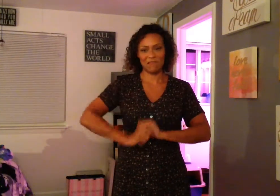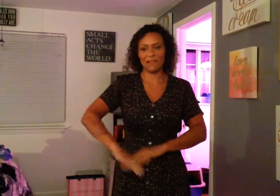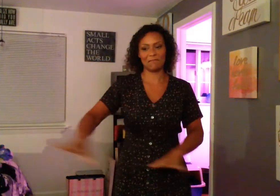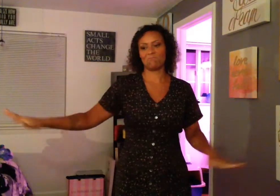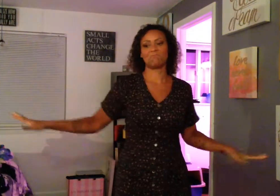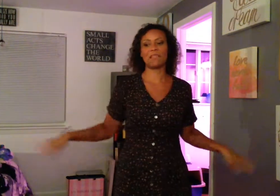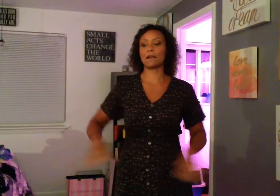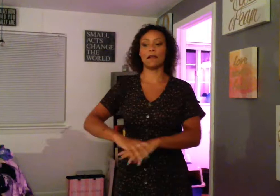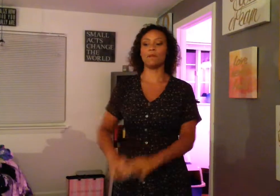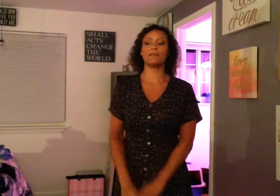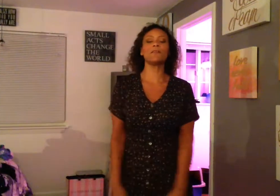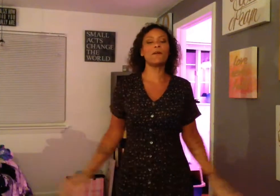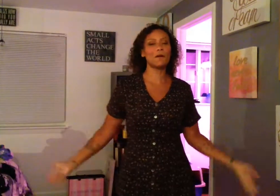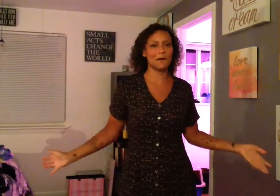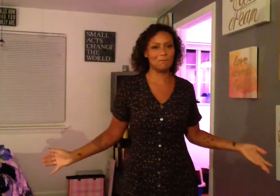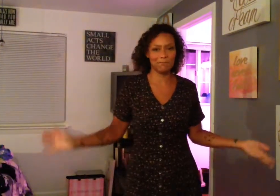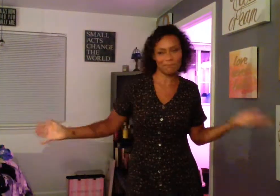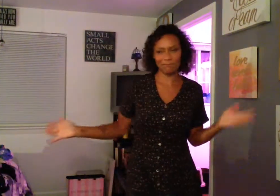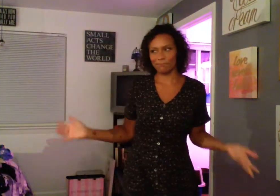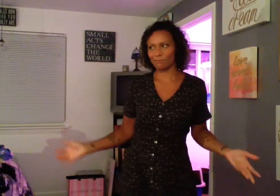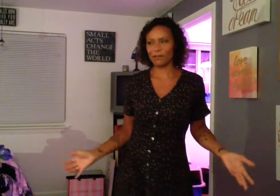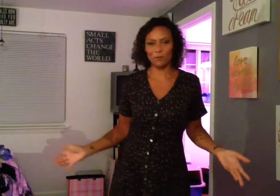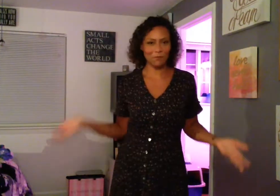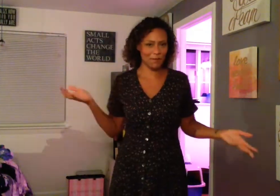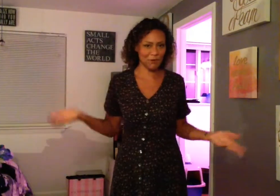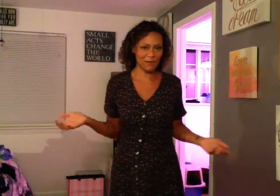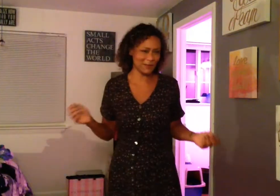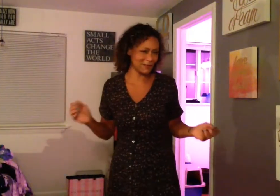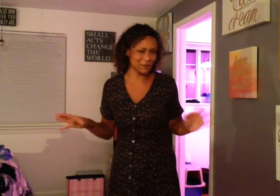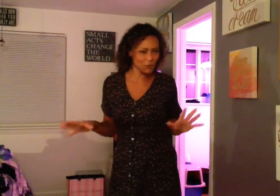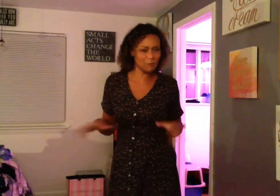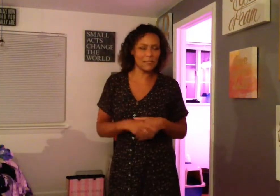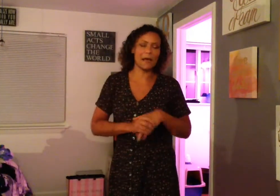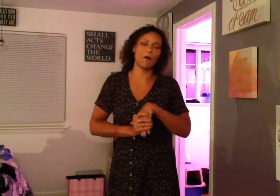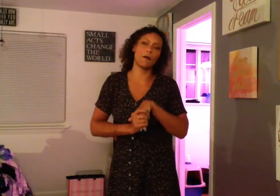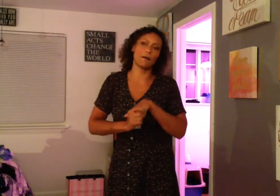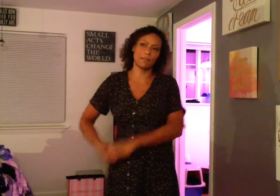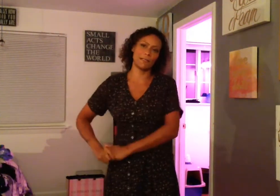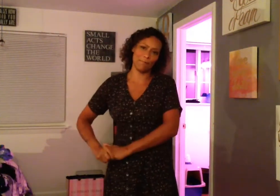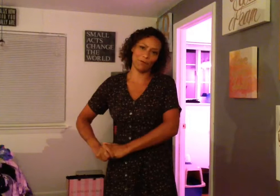Like, there are people, populations, groups that are exempt